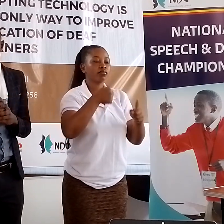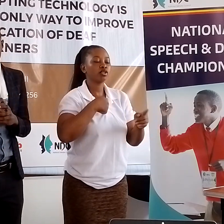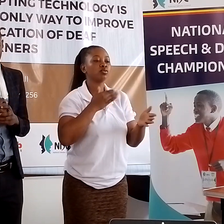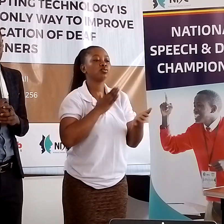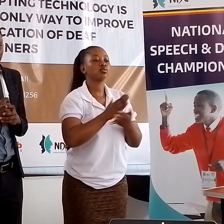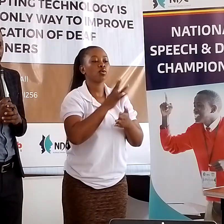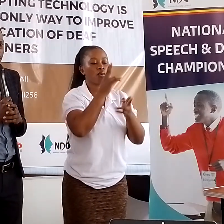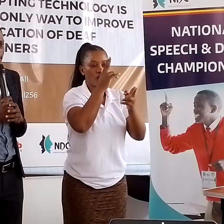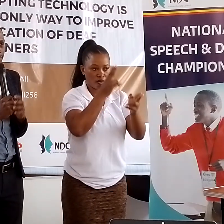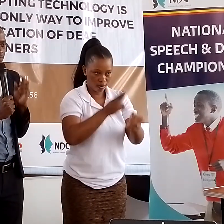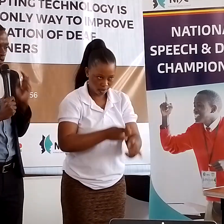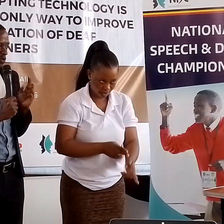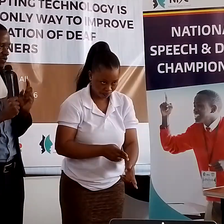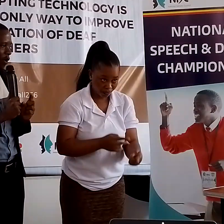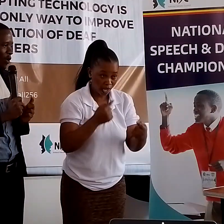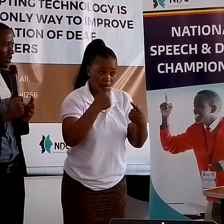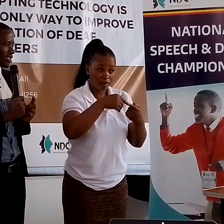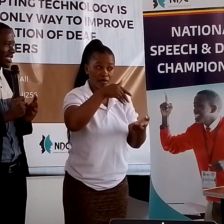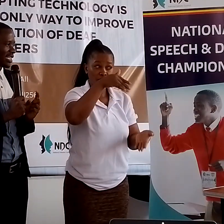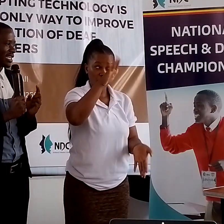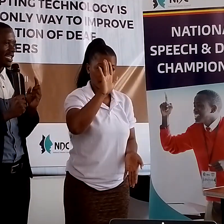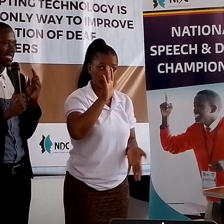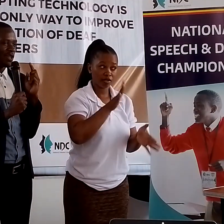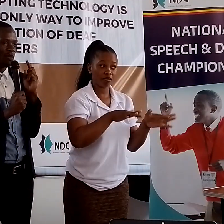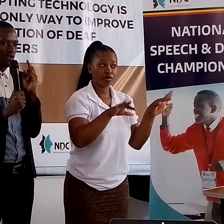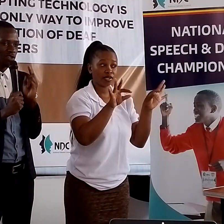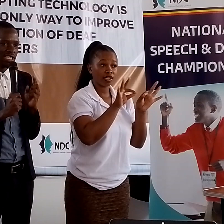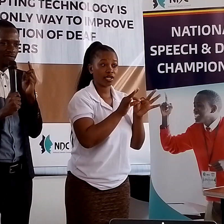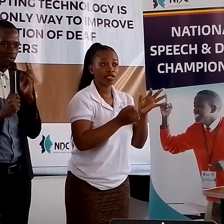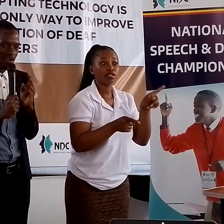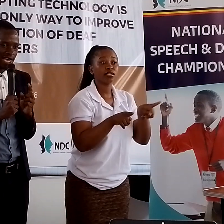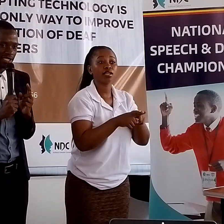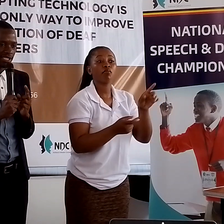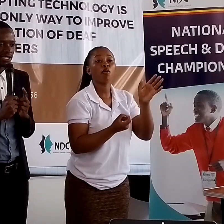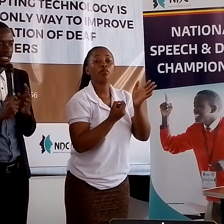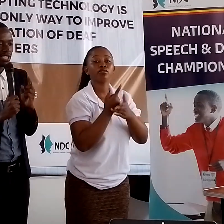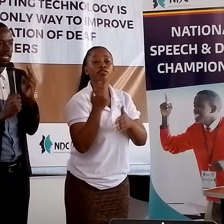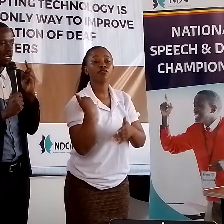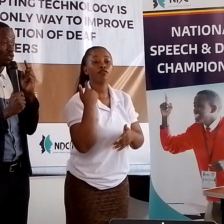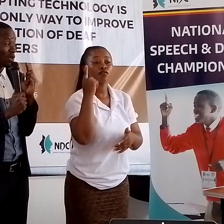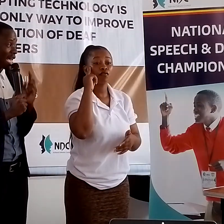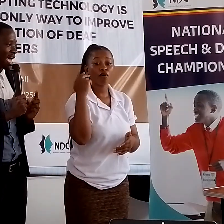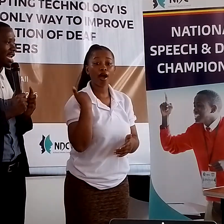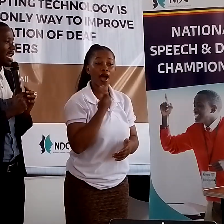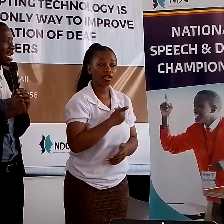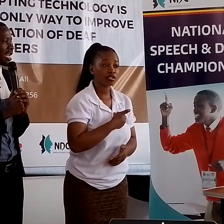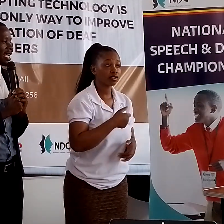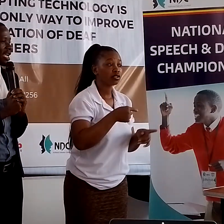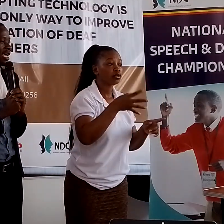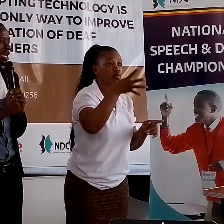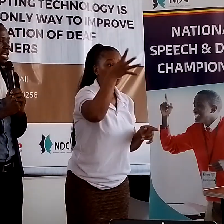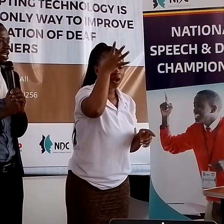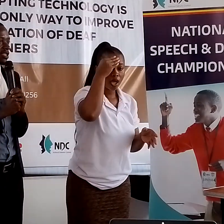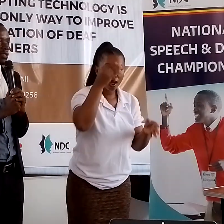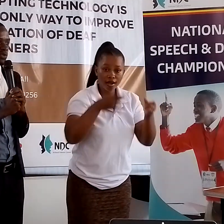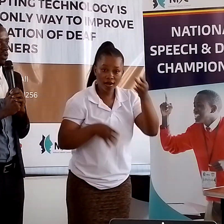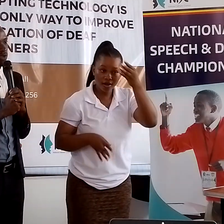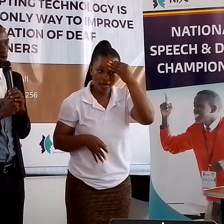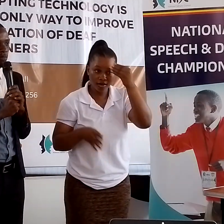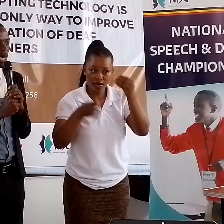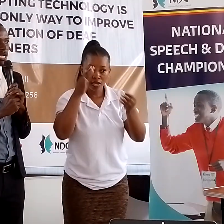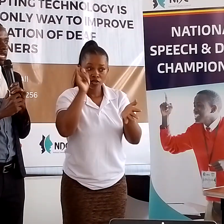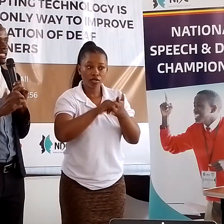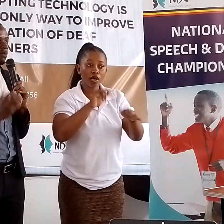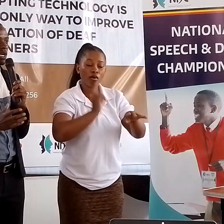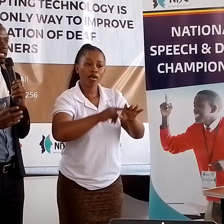honor, but most of all, it's an opportunity for us to learn. So that when